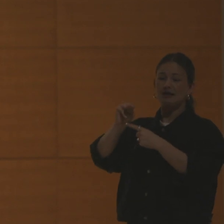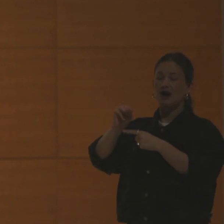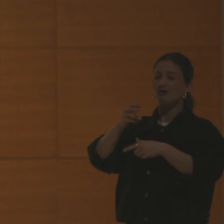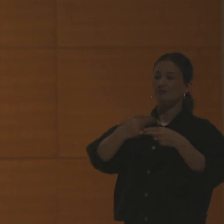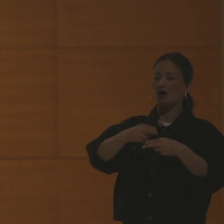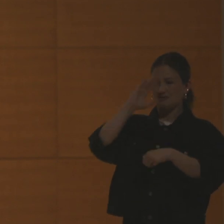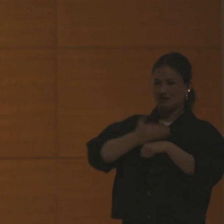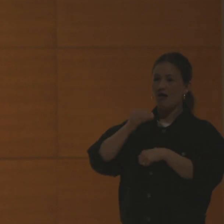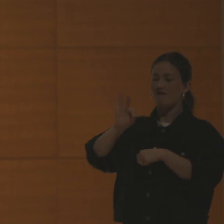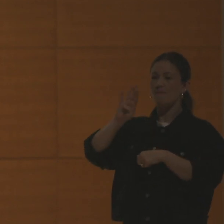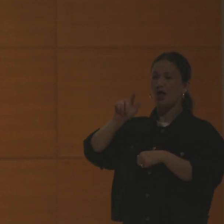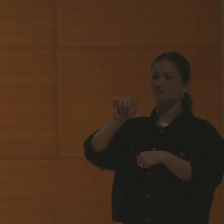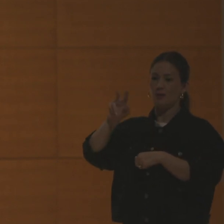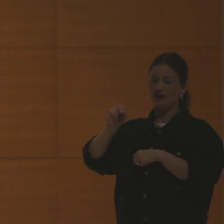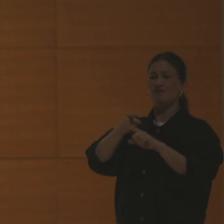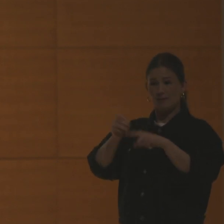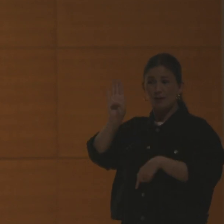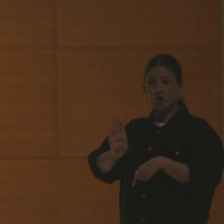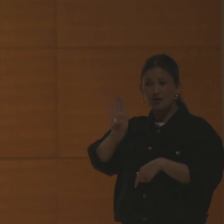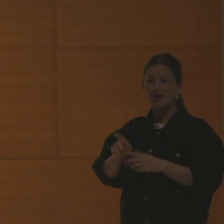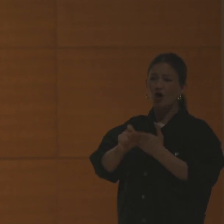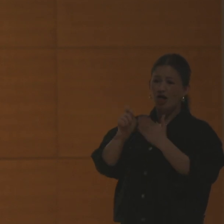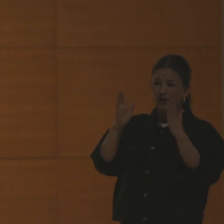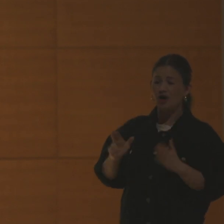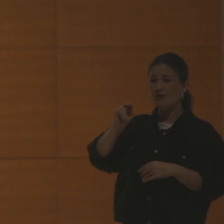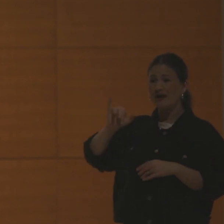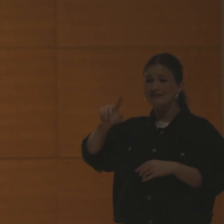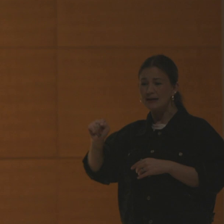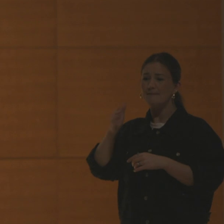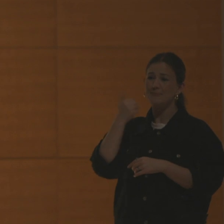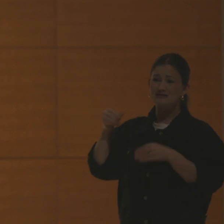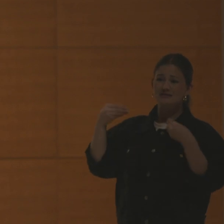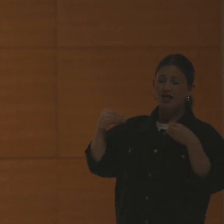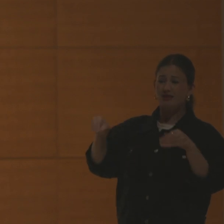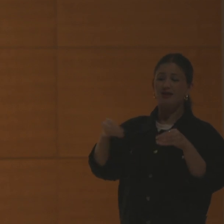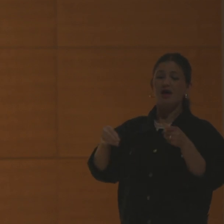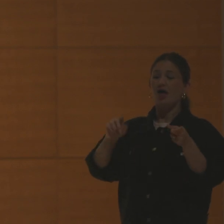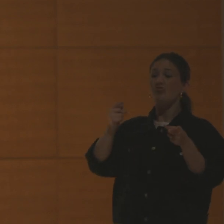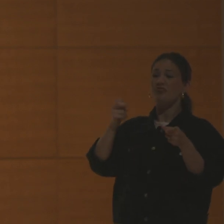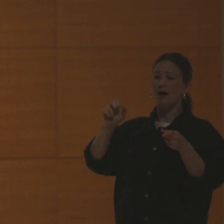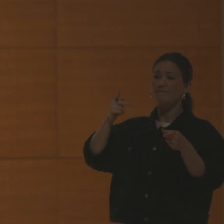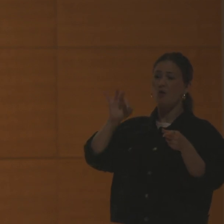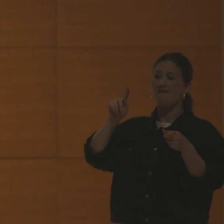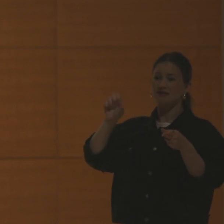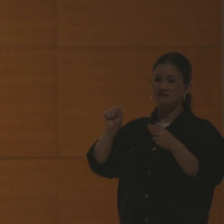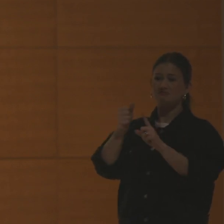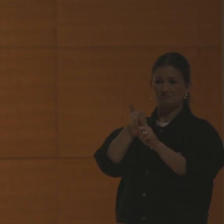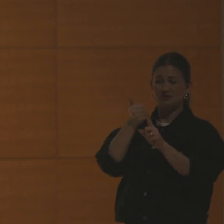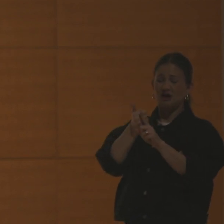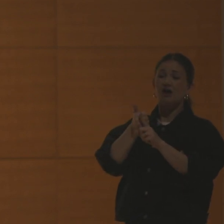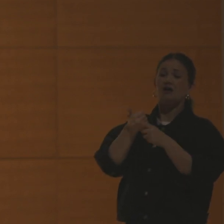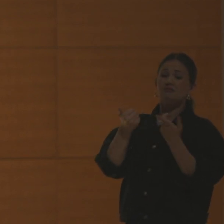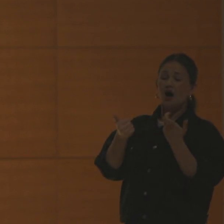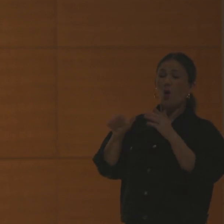a Brooklyn-based award-winning writer. He is the author of the New York Times best-selling novel, The Prophets, which was a finalist for the 2021 National Book Award